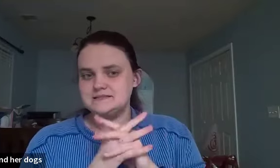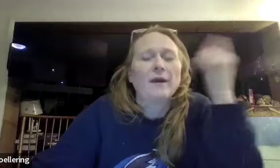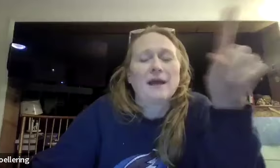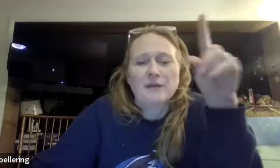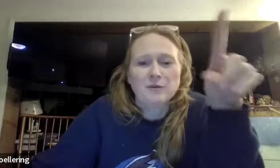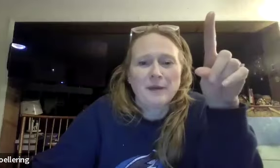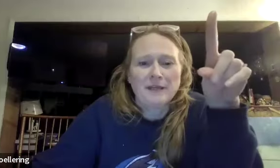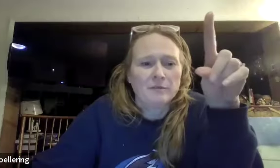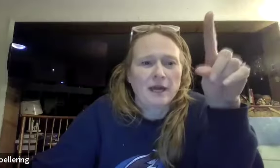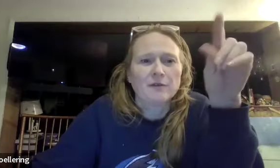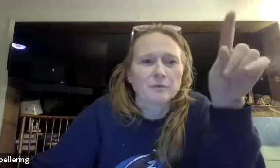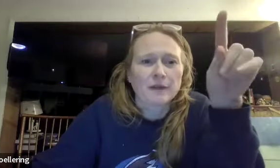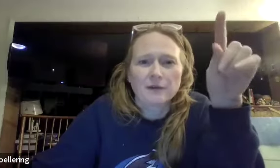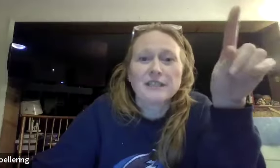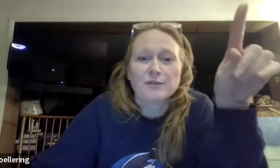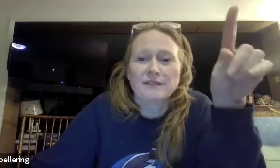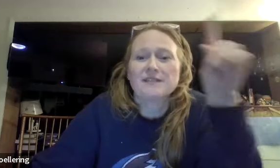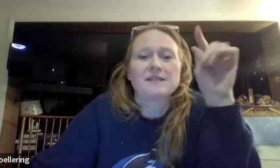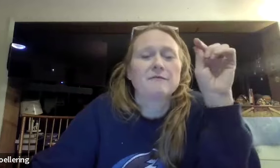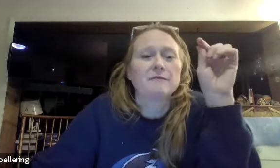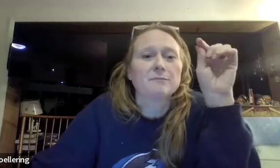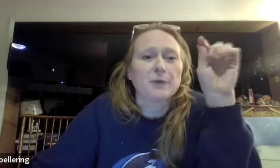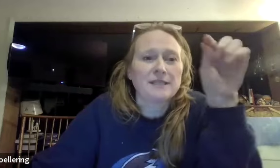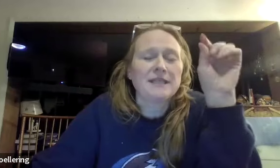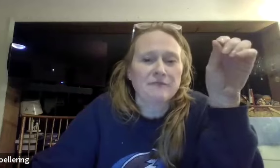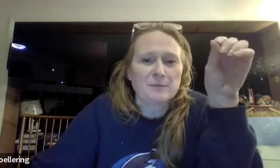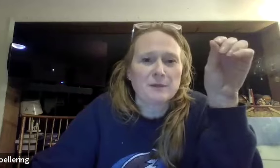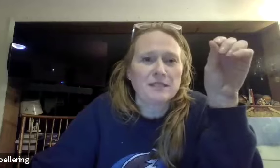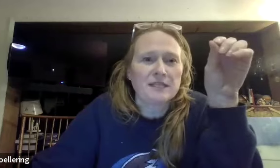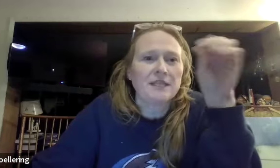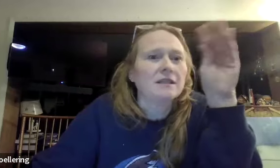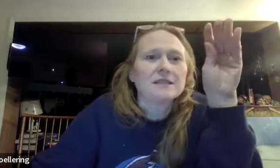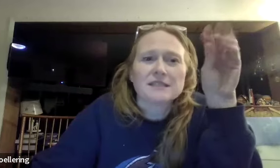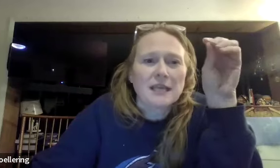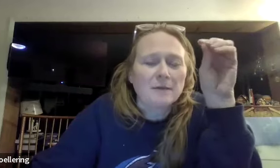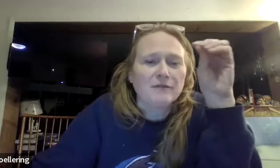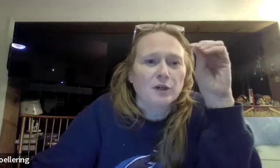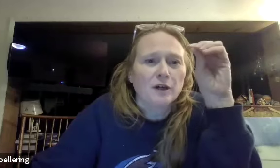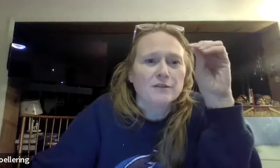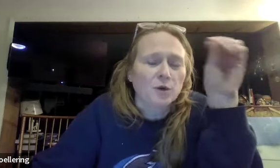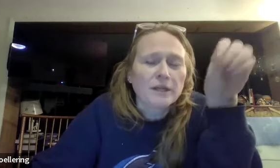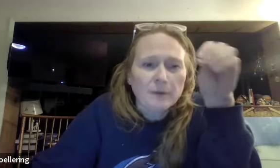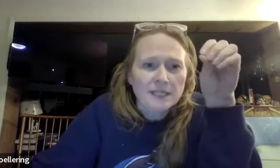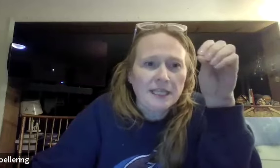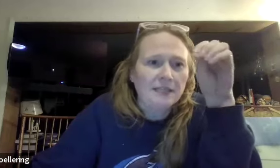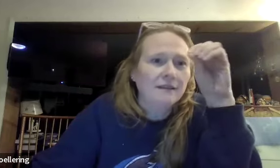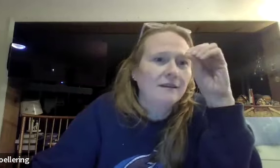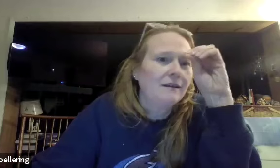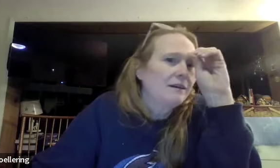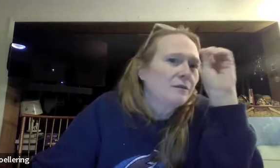wait, I wanted to remind everybody. I don't think you said this, that president and vice president is the same if you're a sorority president,